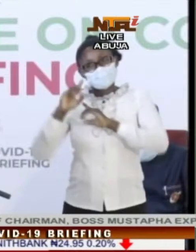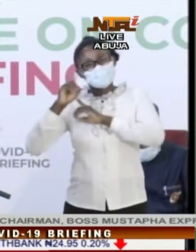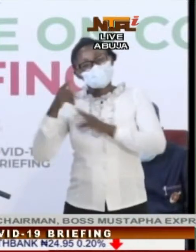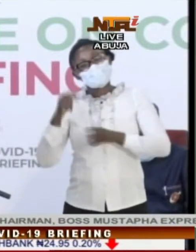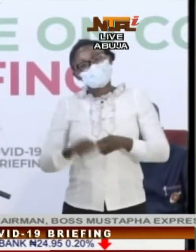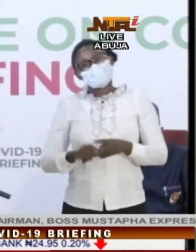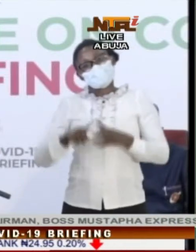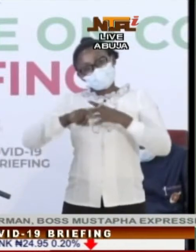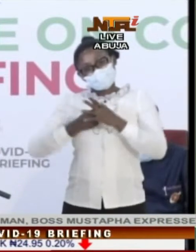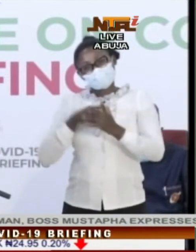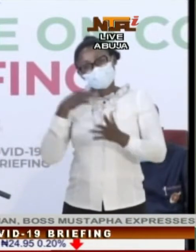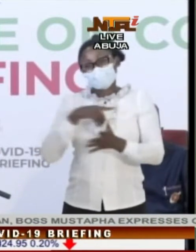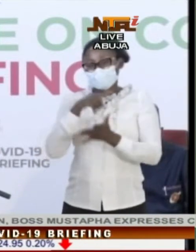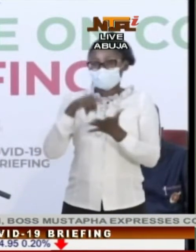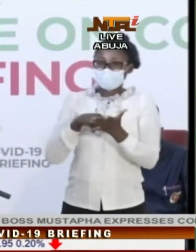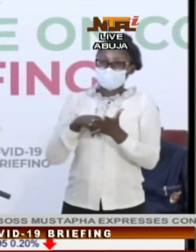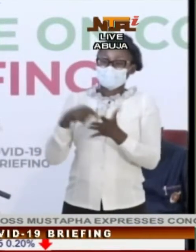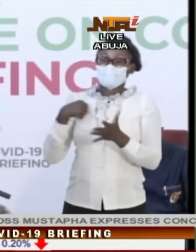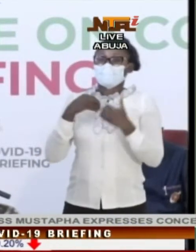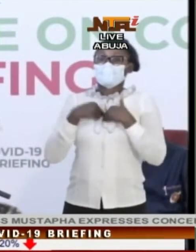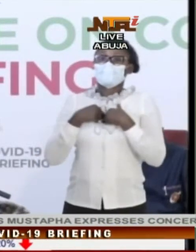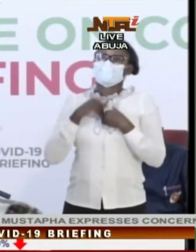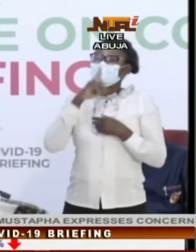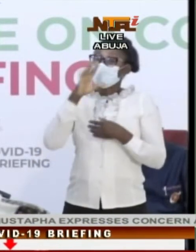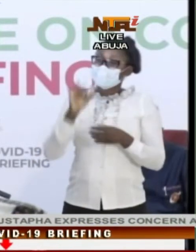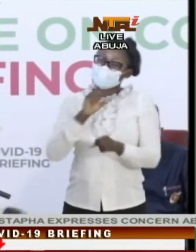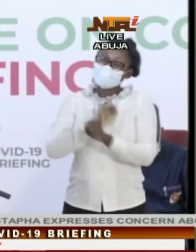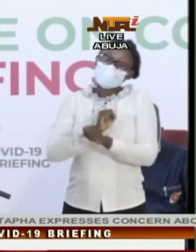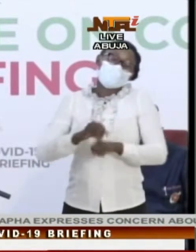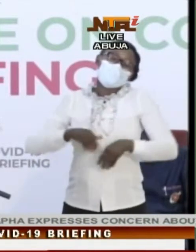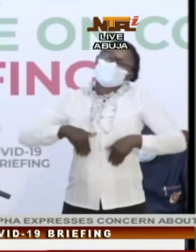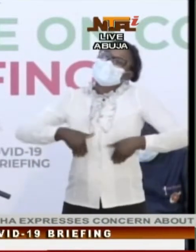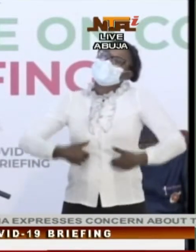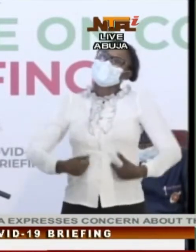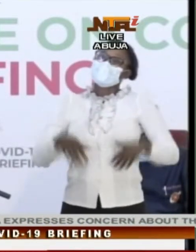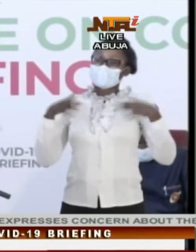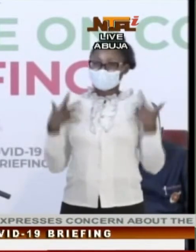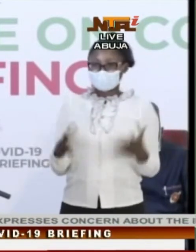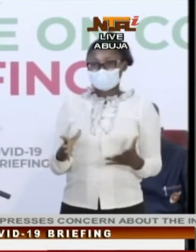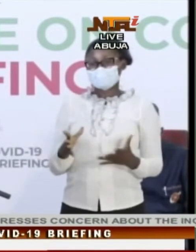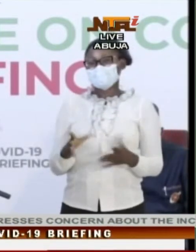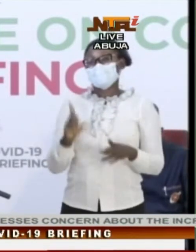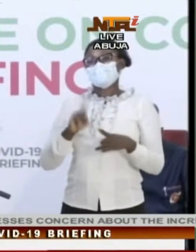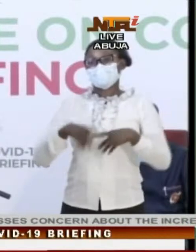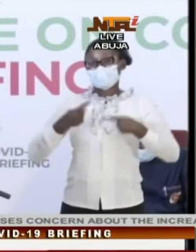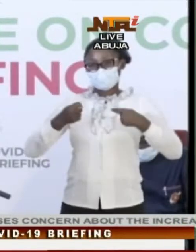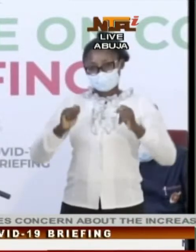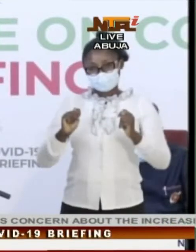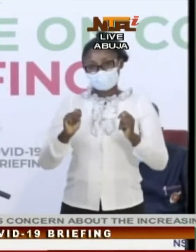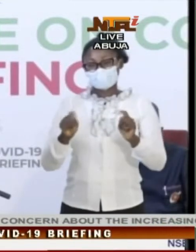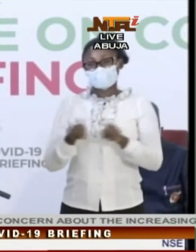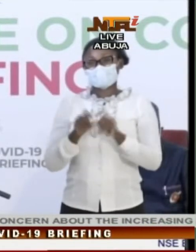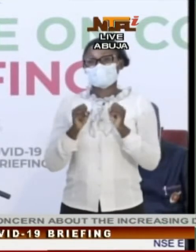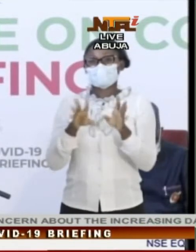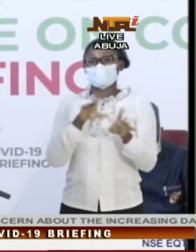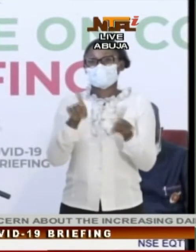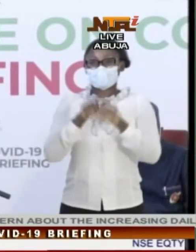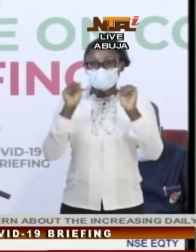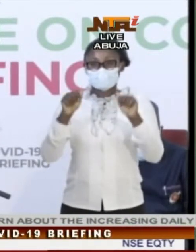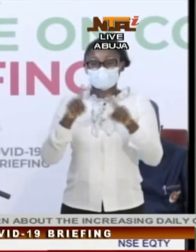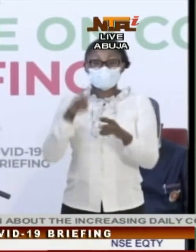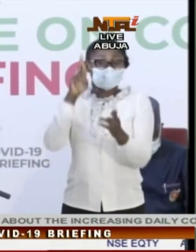outbreak, we have actually all worked tirelessly to try as much as possible